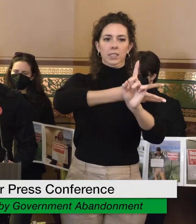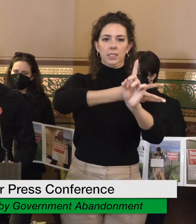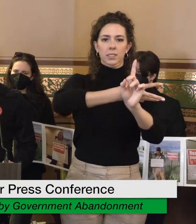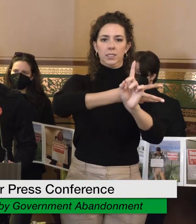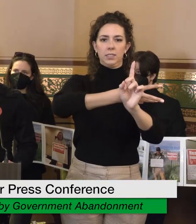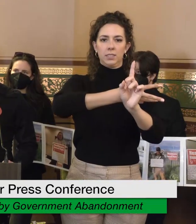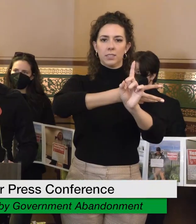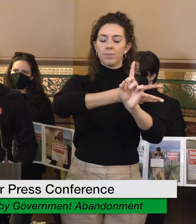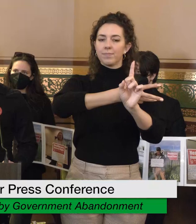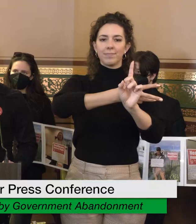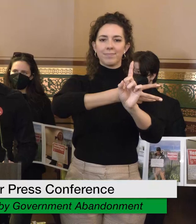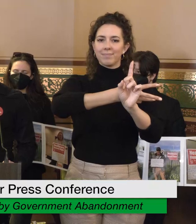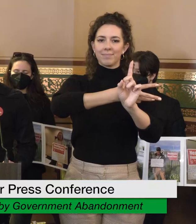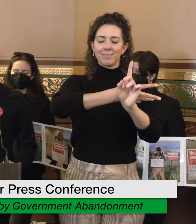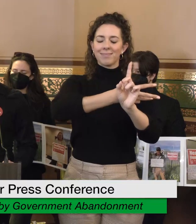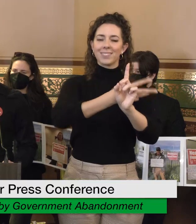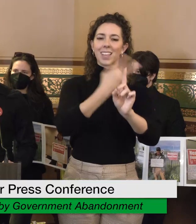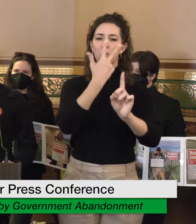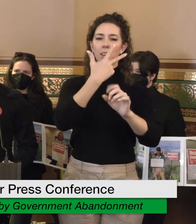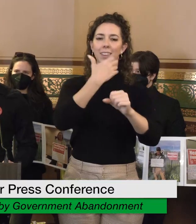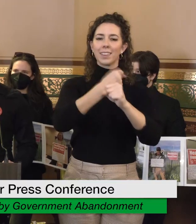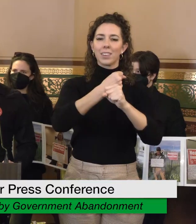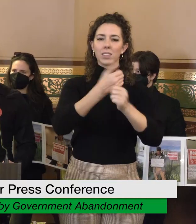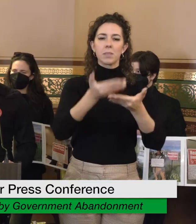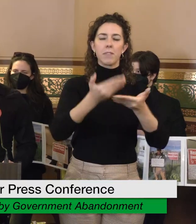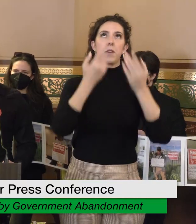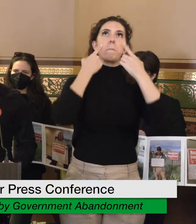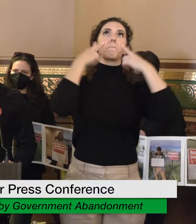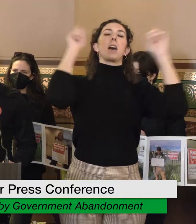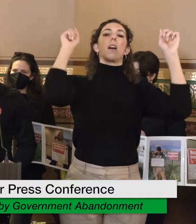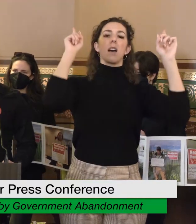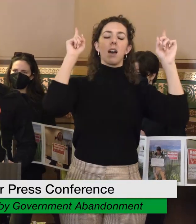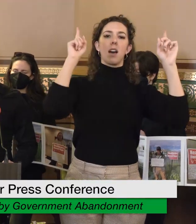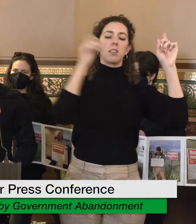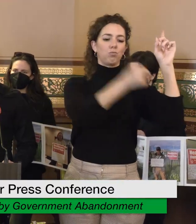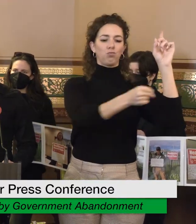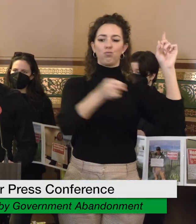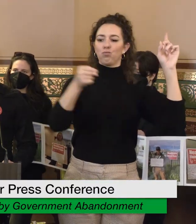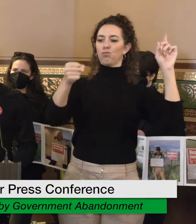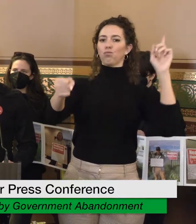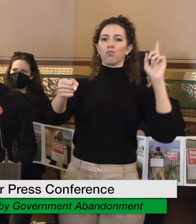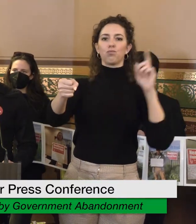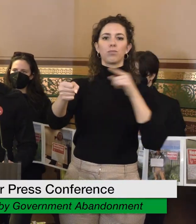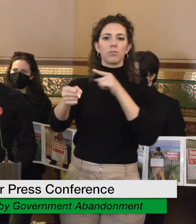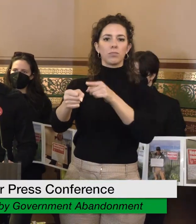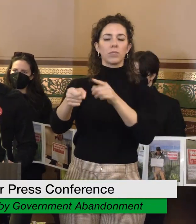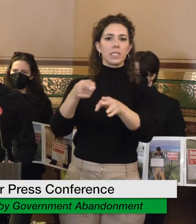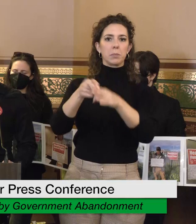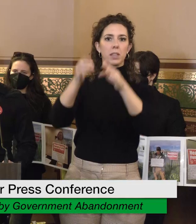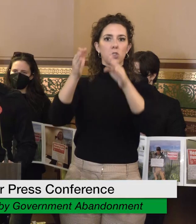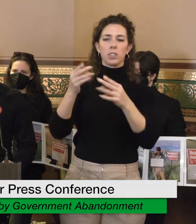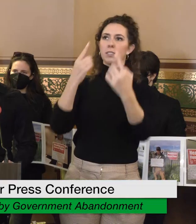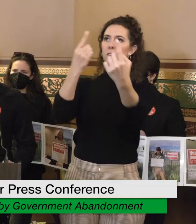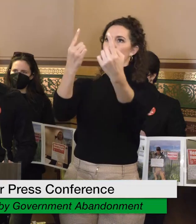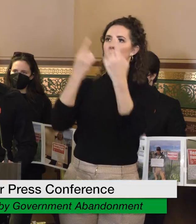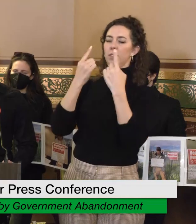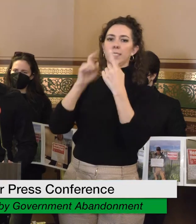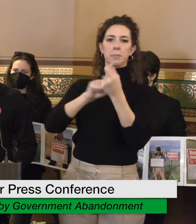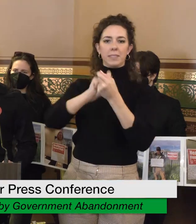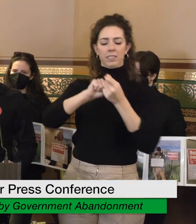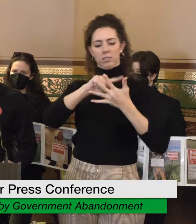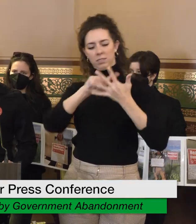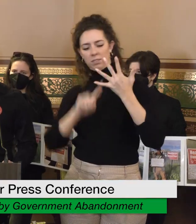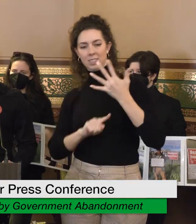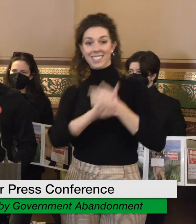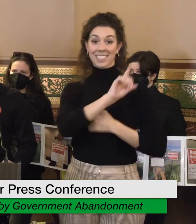was 3 years before they finally brought me to see him. He gave me very specific orders that needed to be followed by